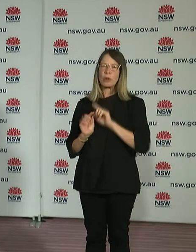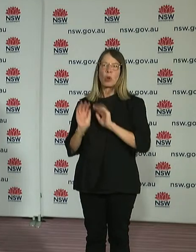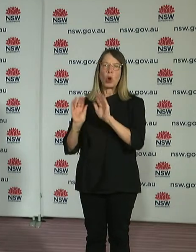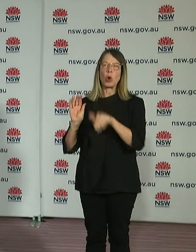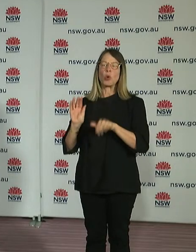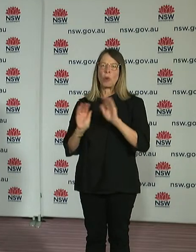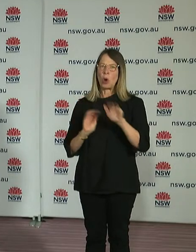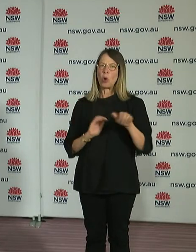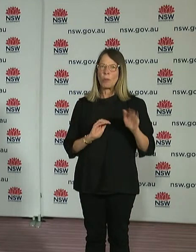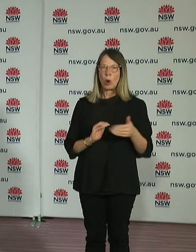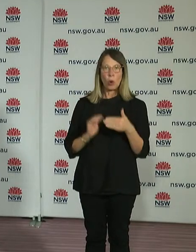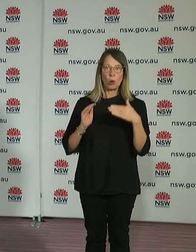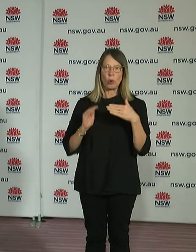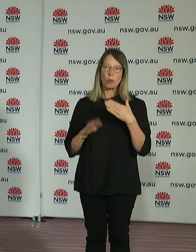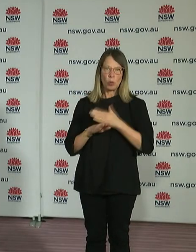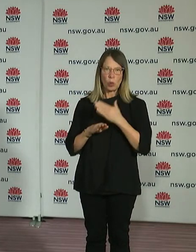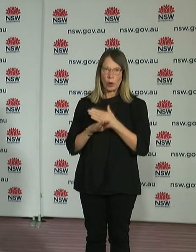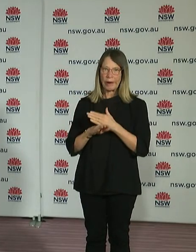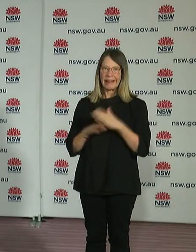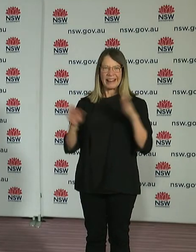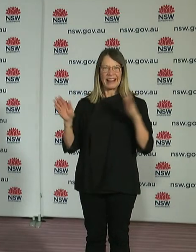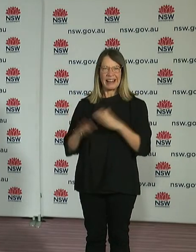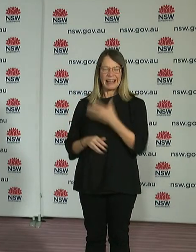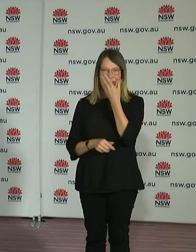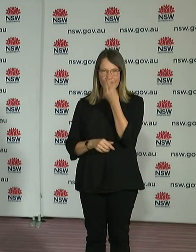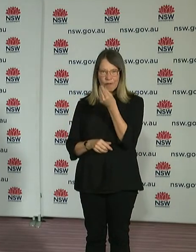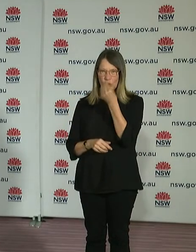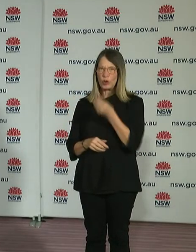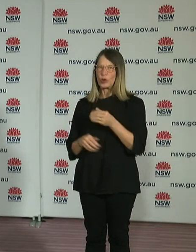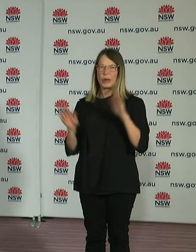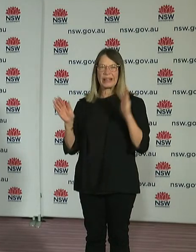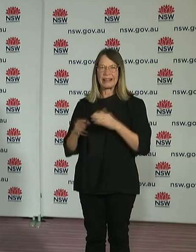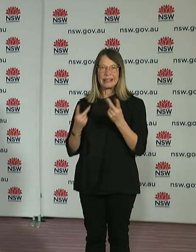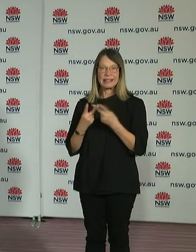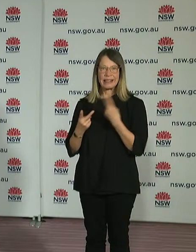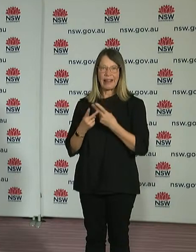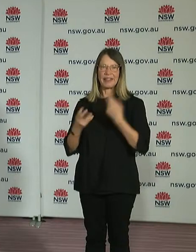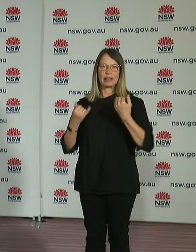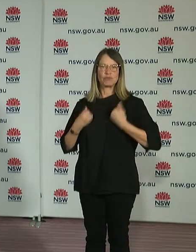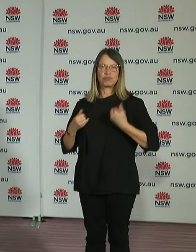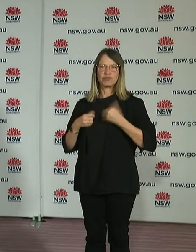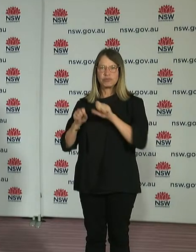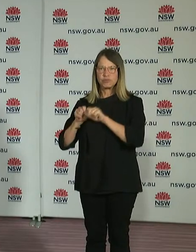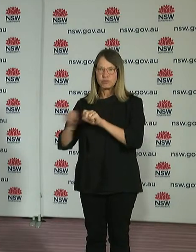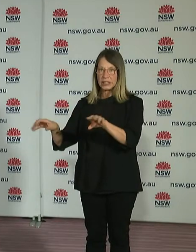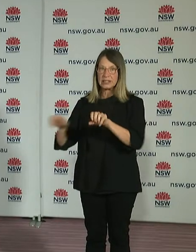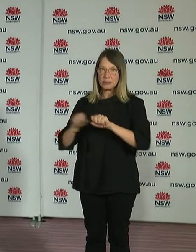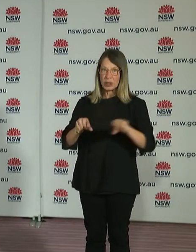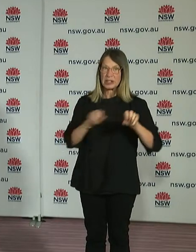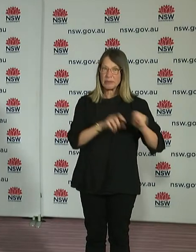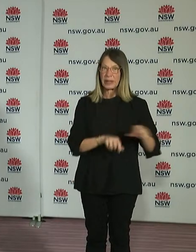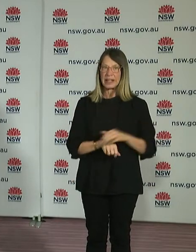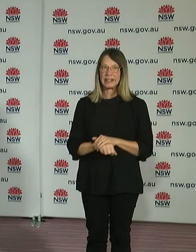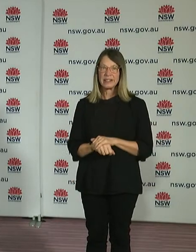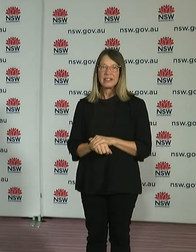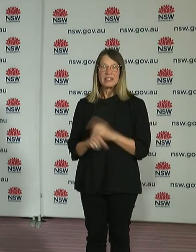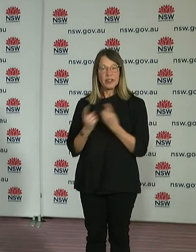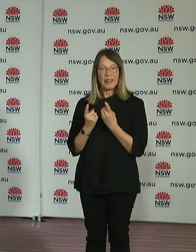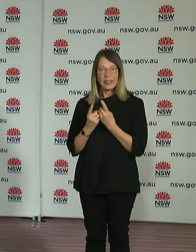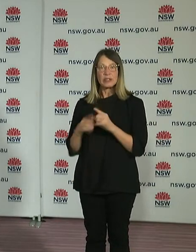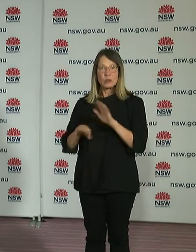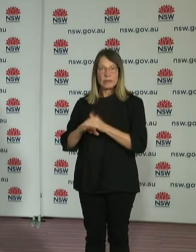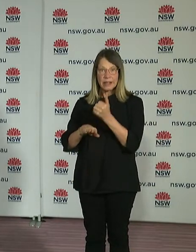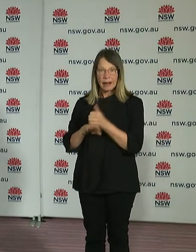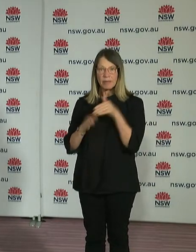viral infections, and some of those changes that we've put in place for COVID will be hopefully with us into the future as we try and get to